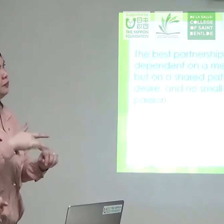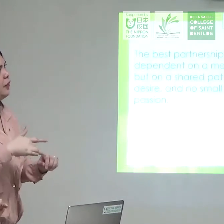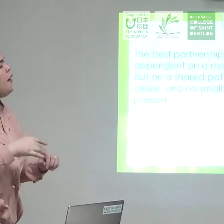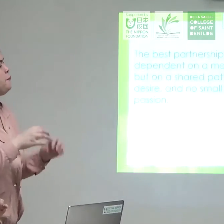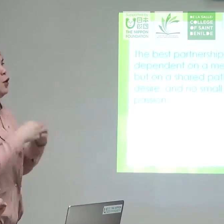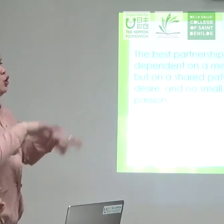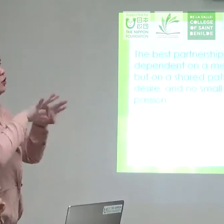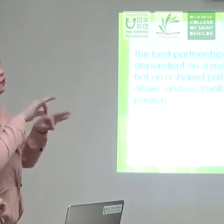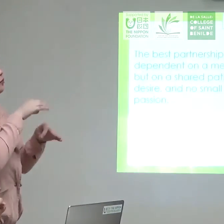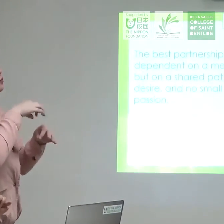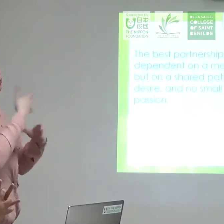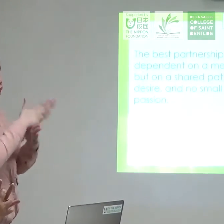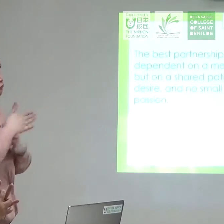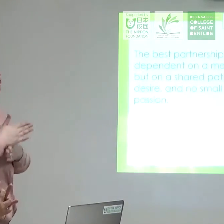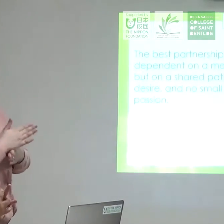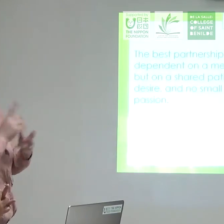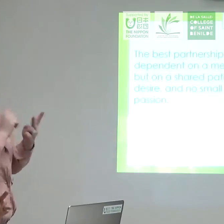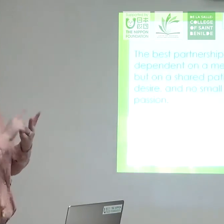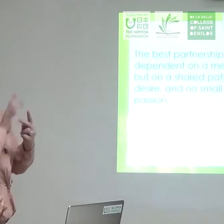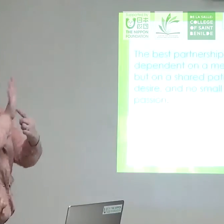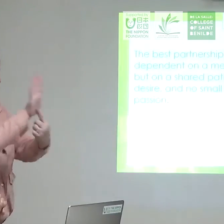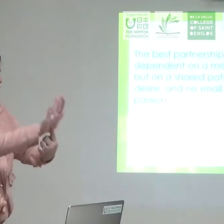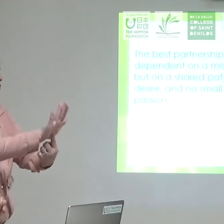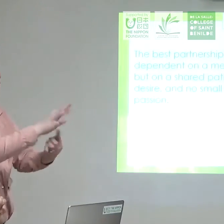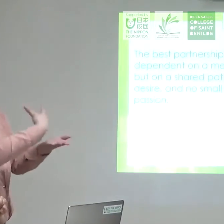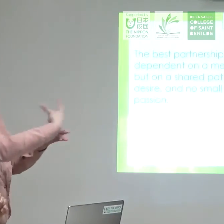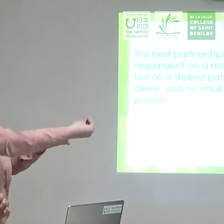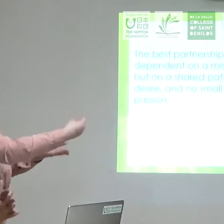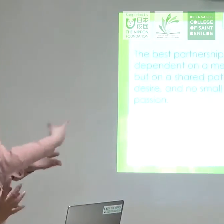matter of sharing and modeling.